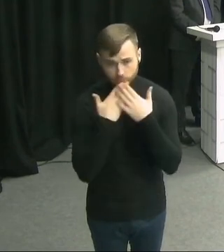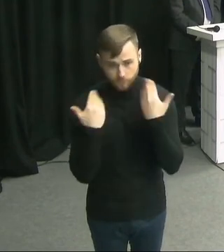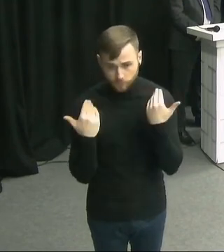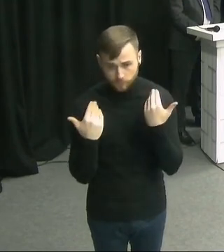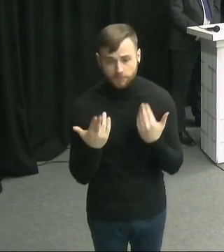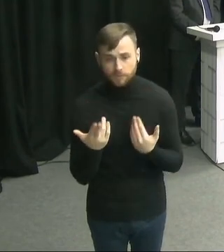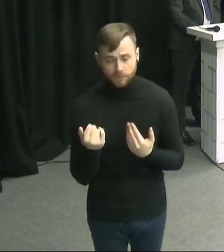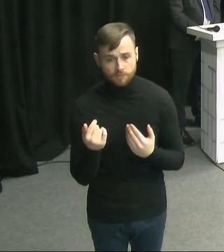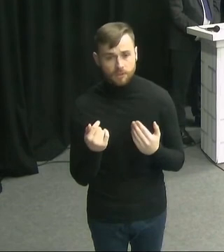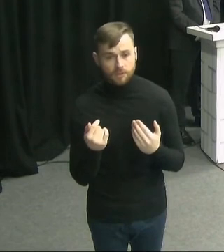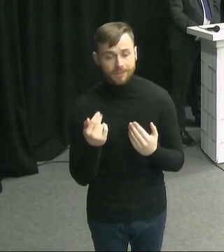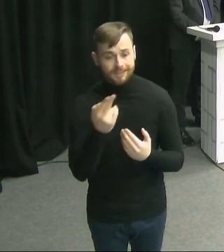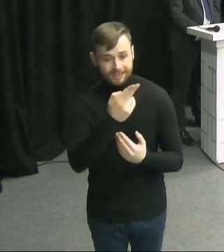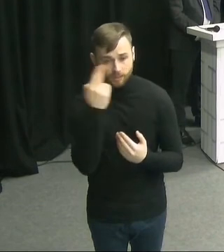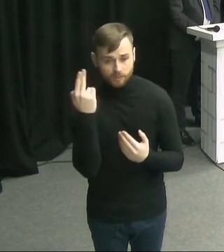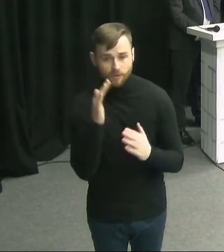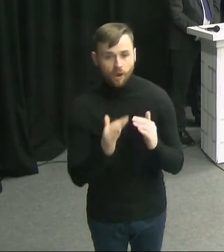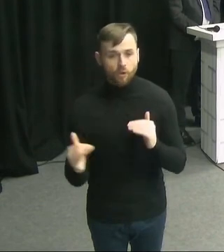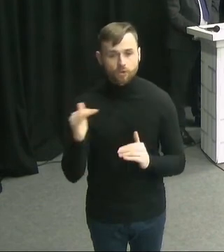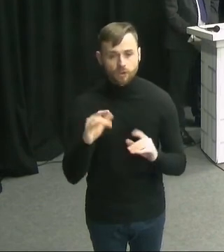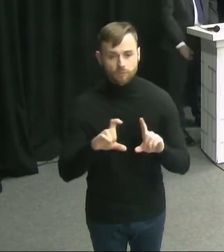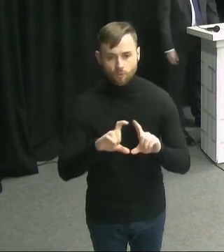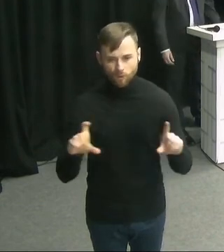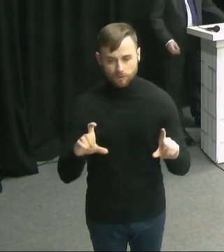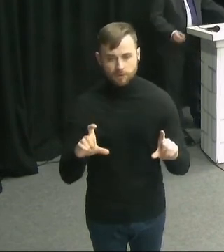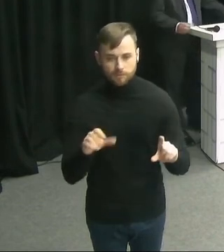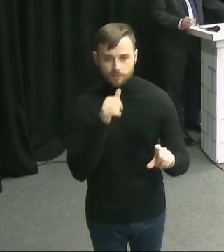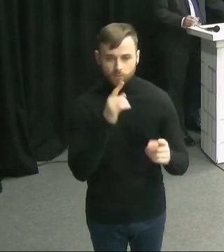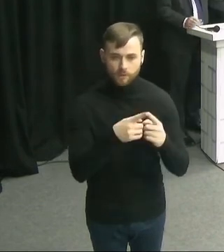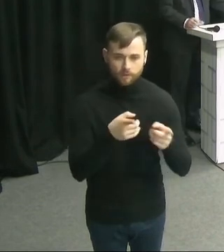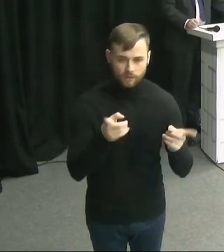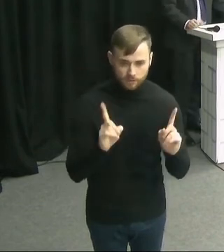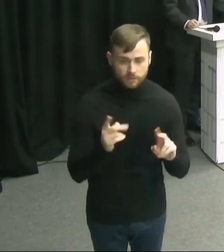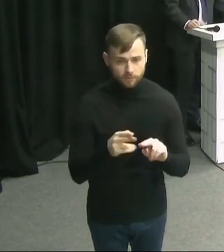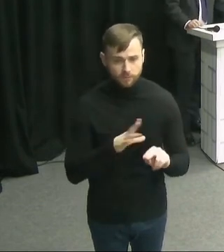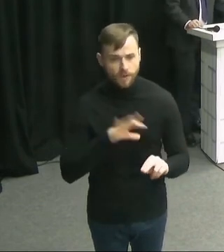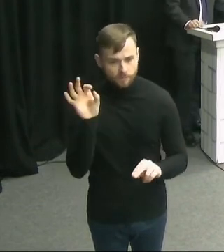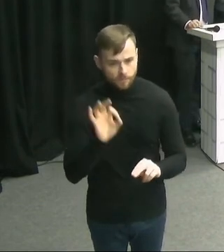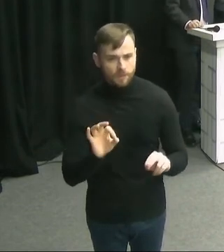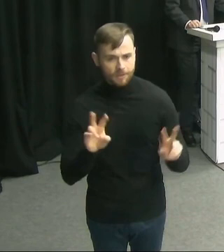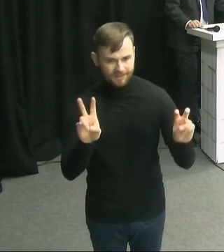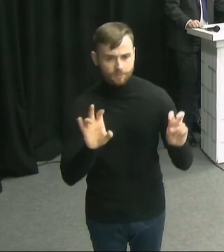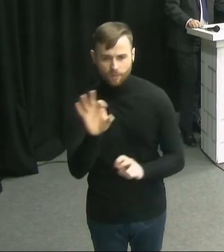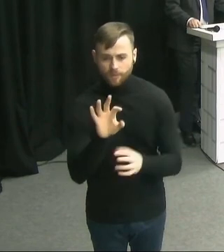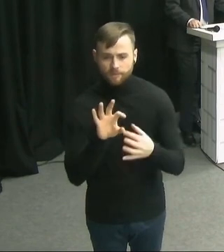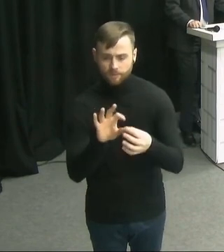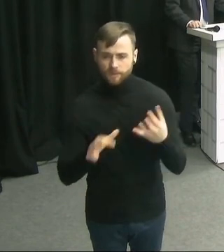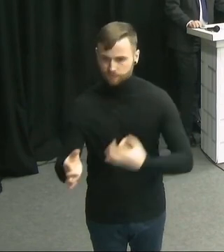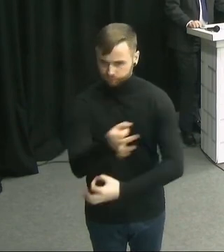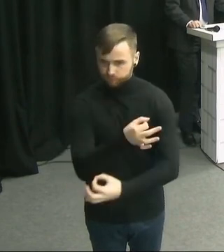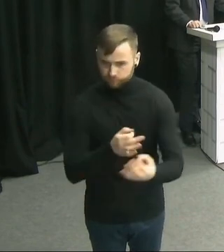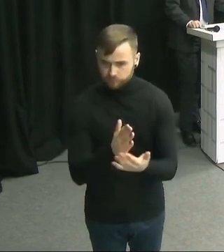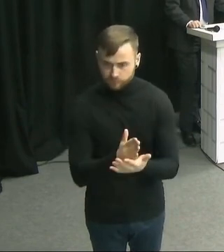much facts. This is an important problem in the universities. I participated in the